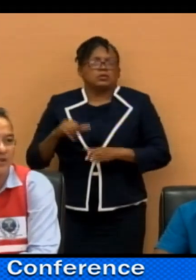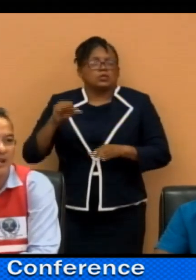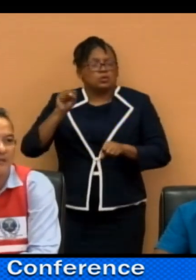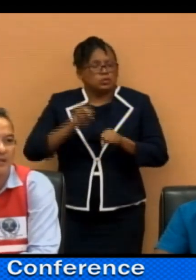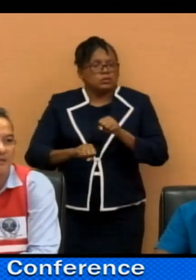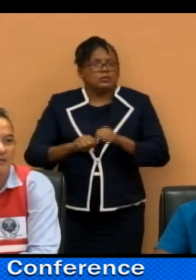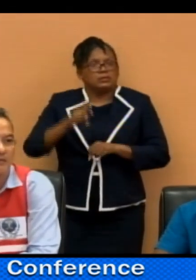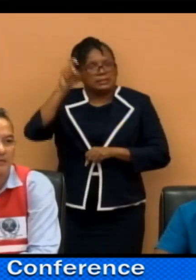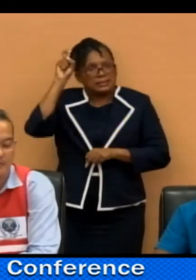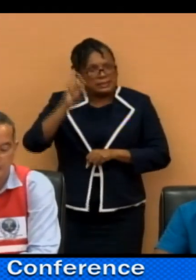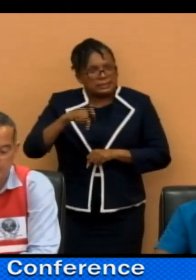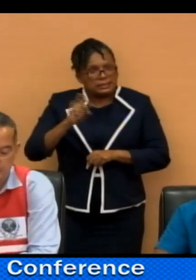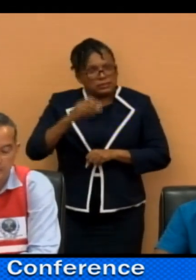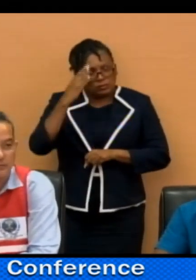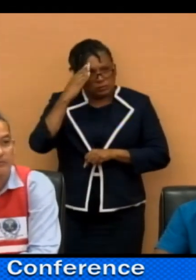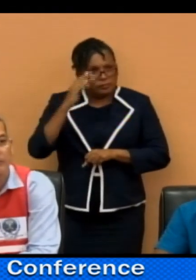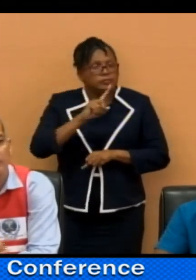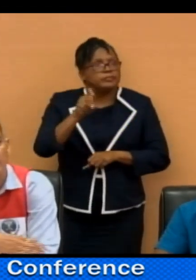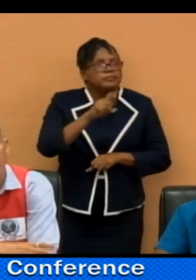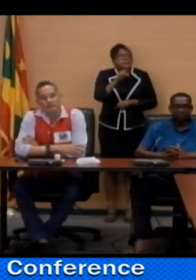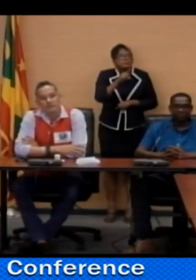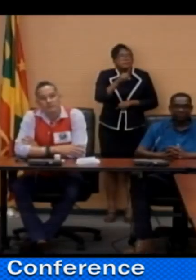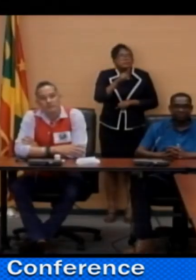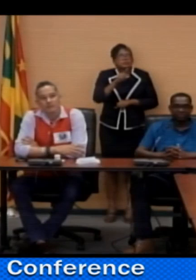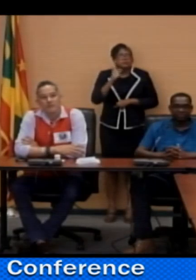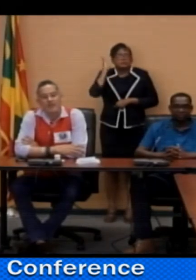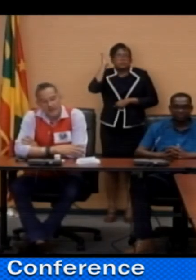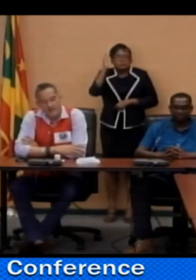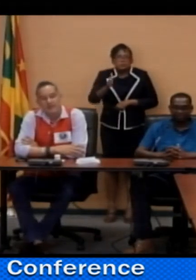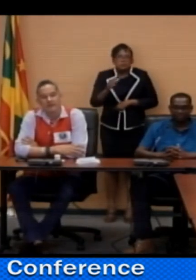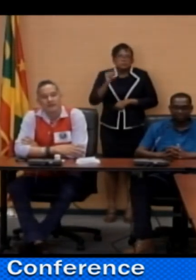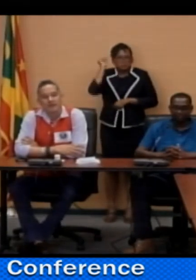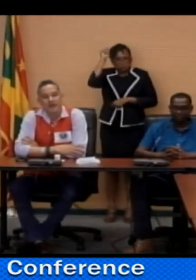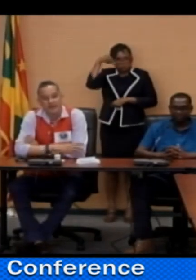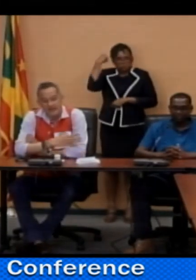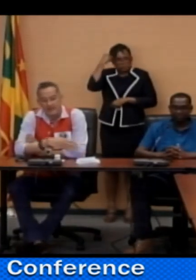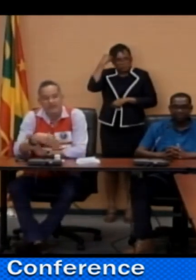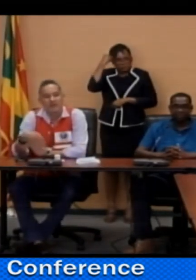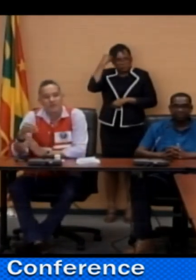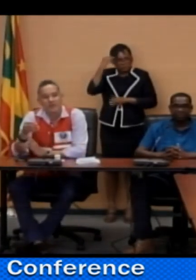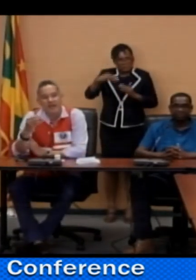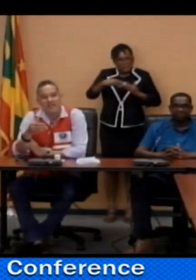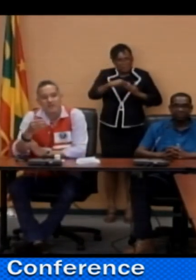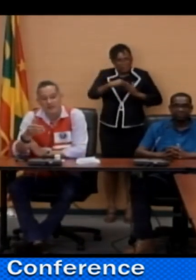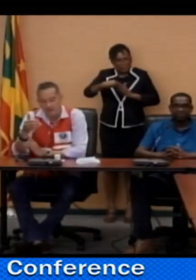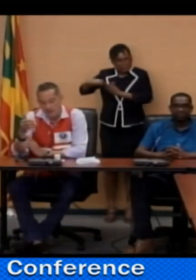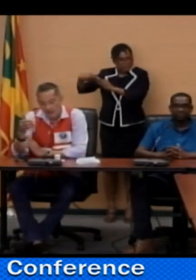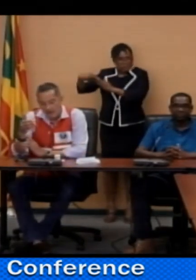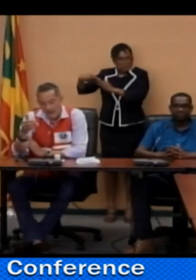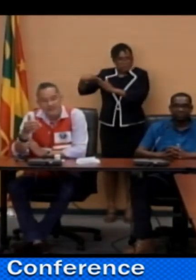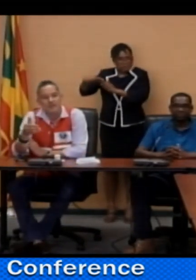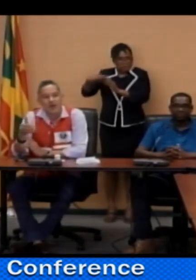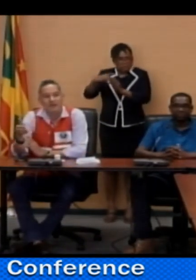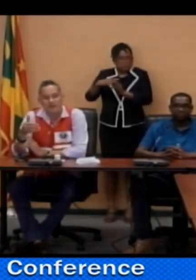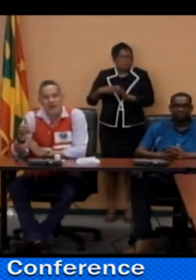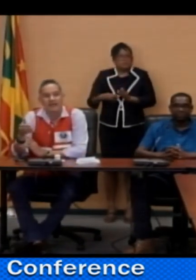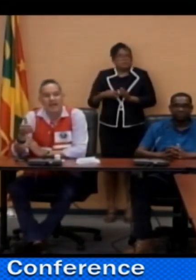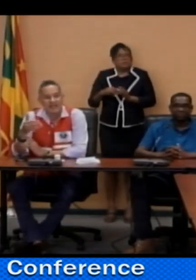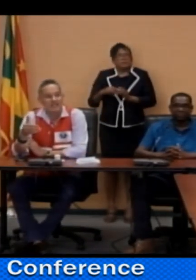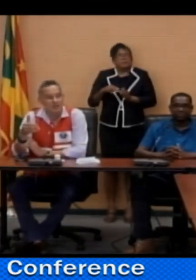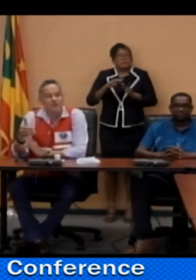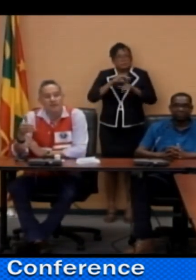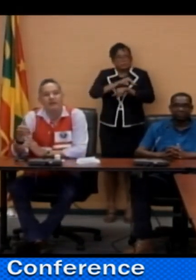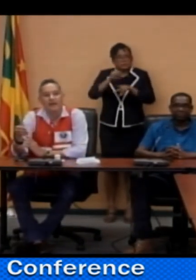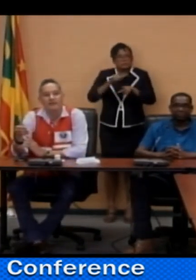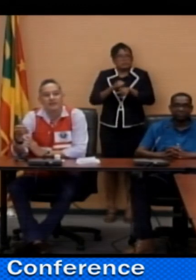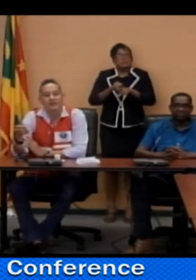for ourselves. Yeah, but shouldn't the government lead by example here in the ministry? Yes. And as I said, the government has started that and